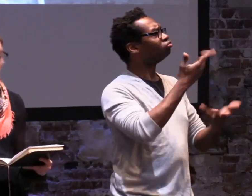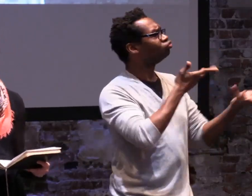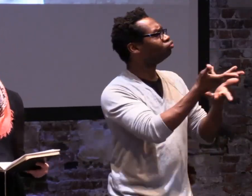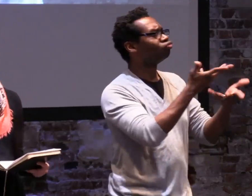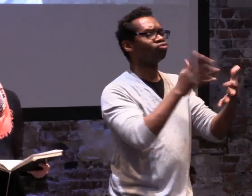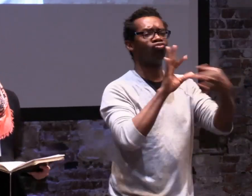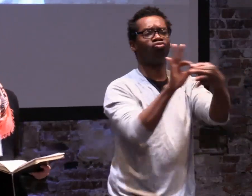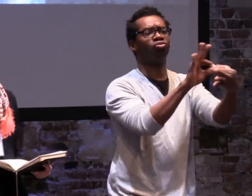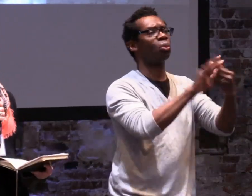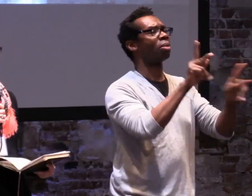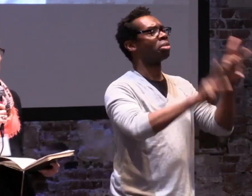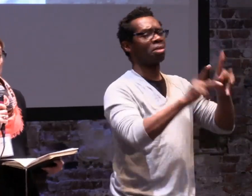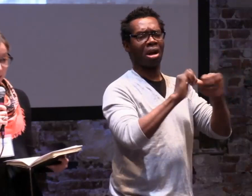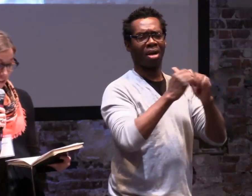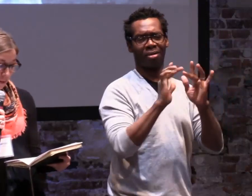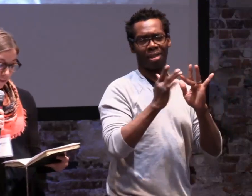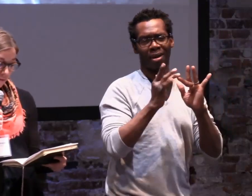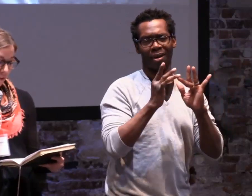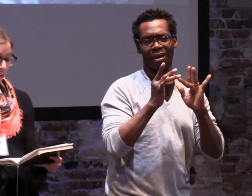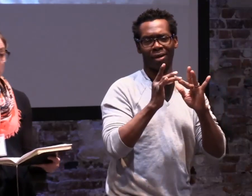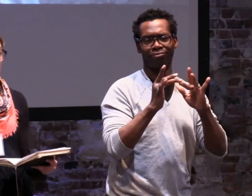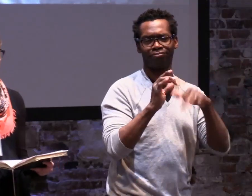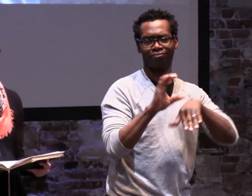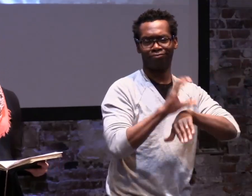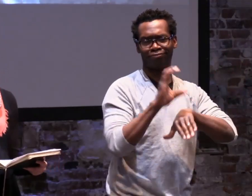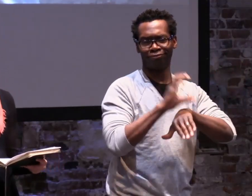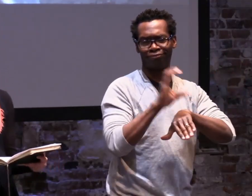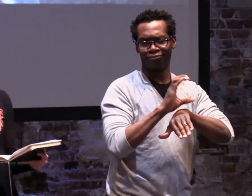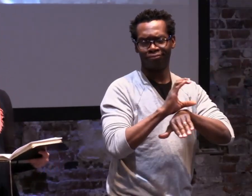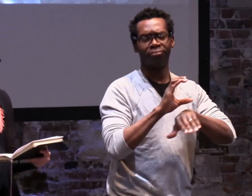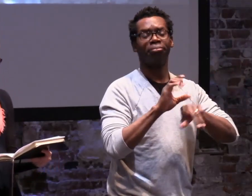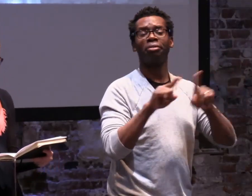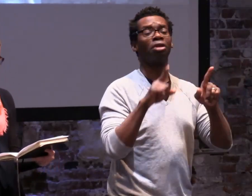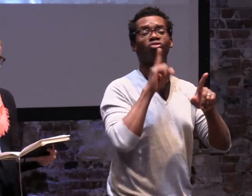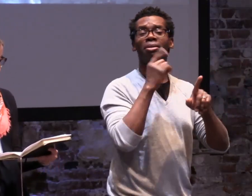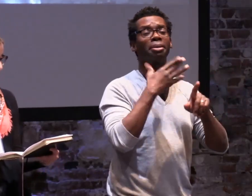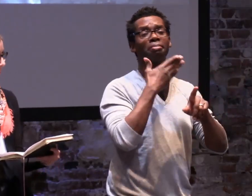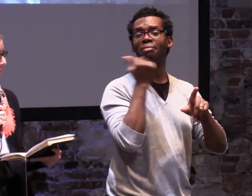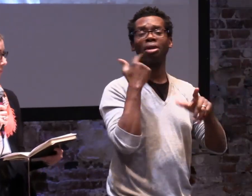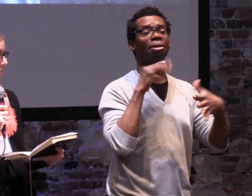we know that there's no replacement for in-person conversation.